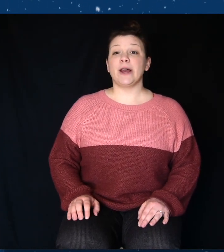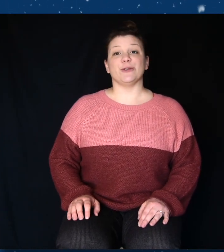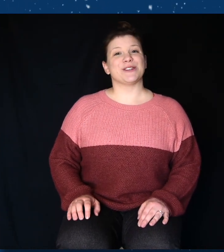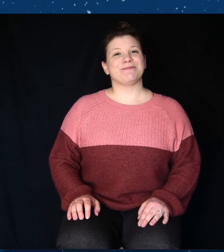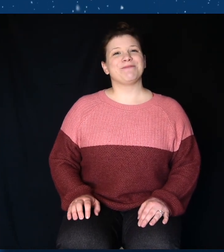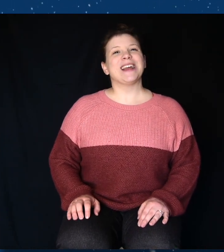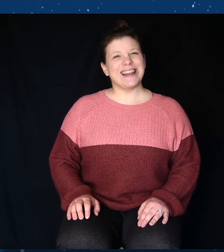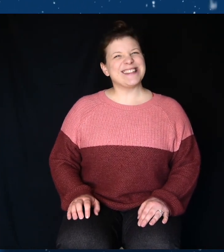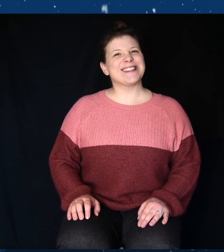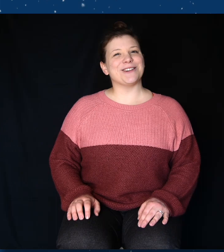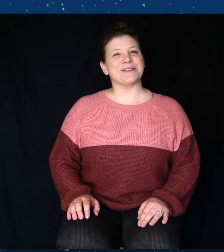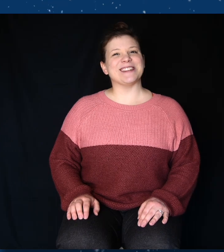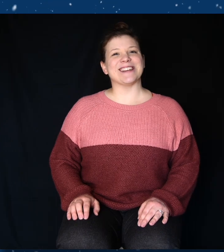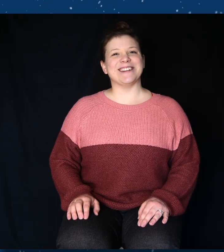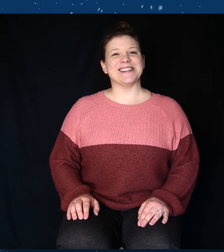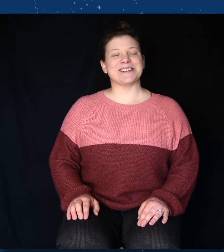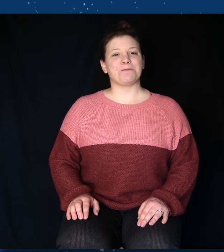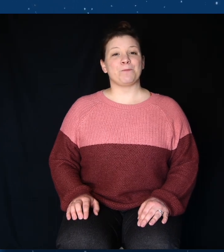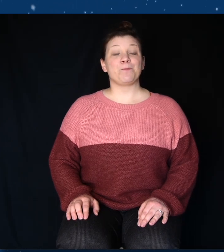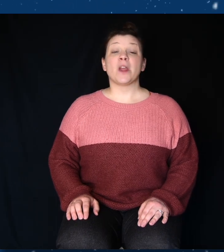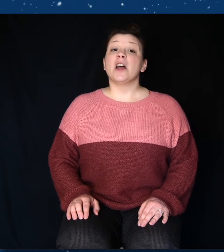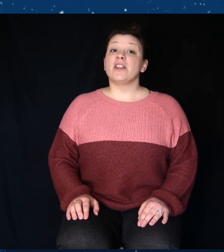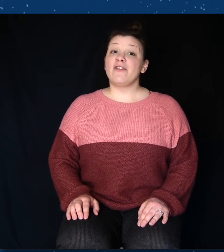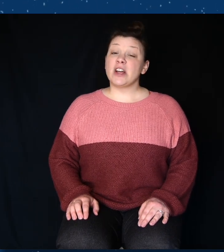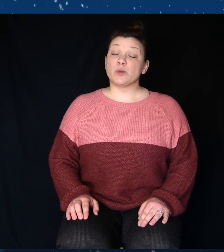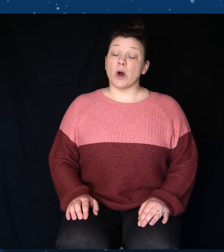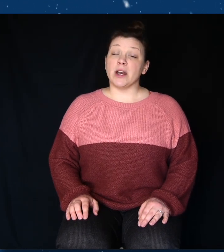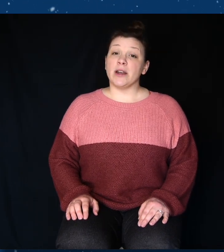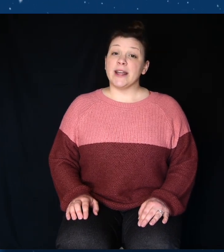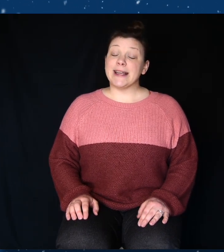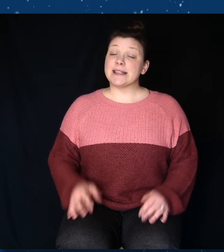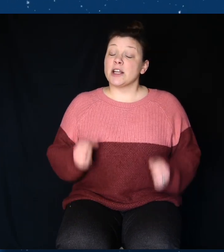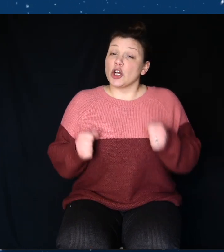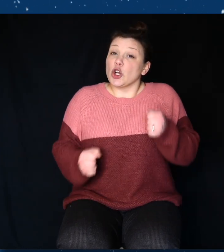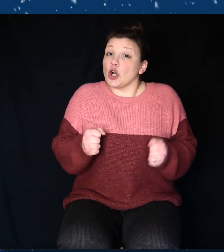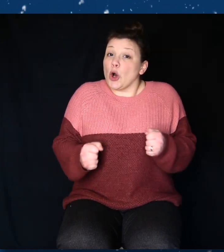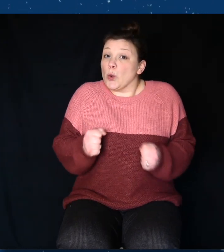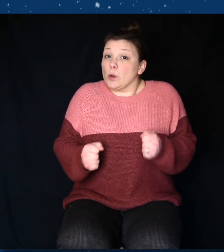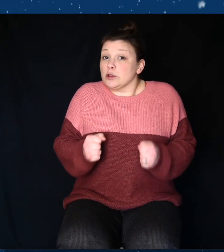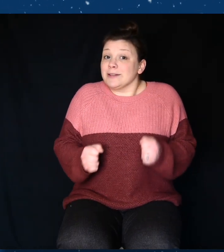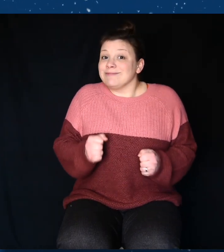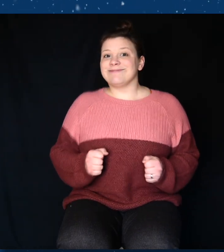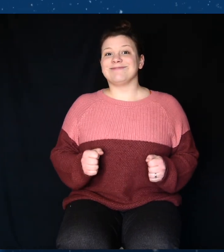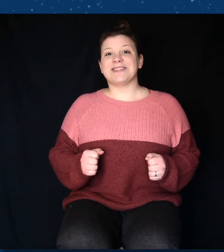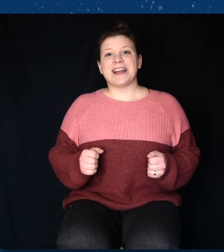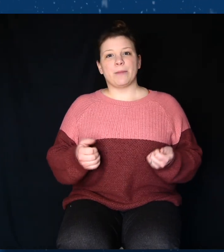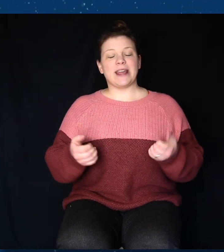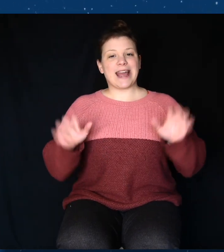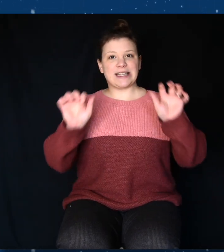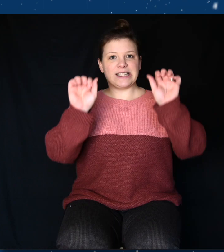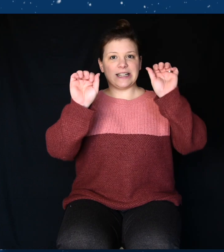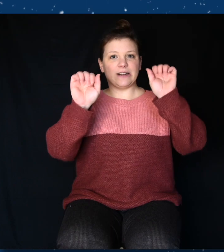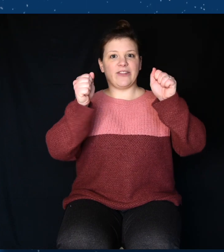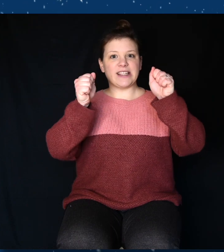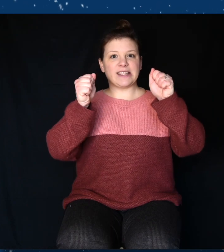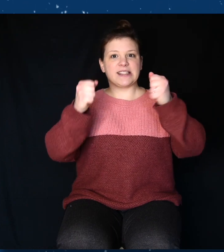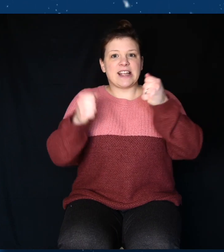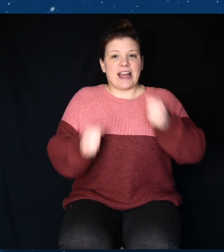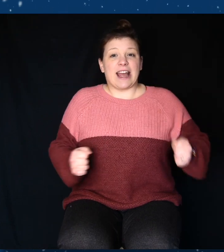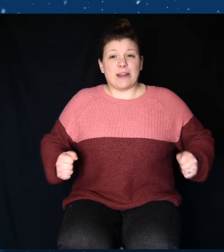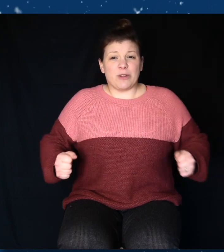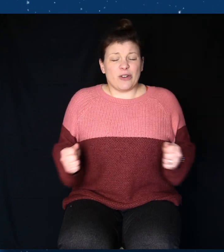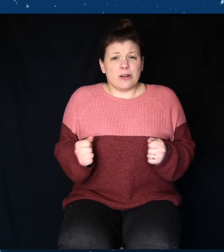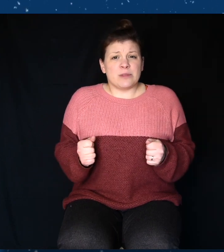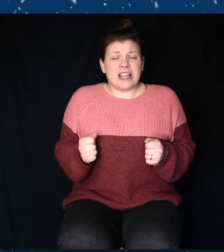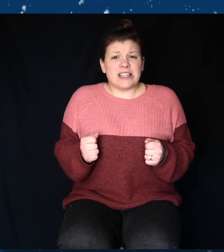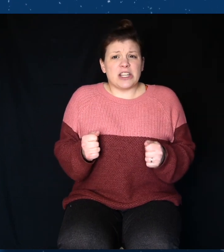Wind Blows. Let's start with the signs. The first one is cold. Make your hands into little fists,